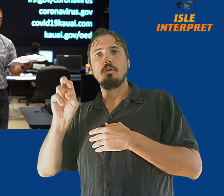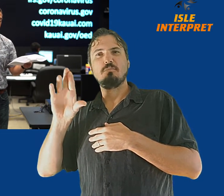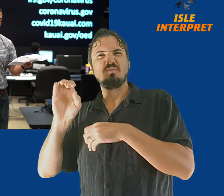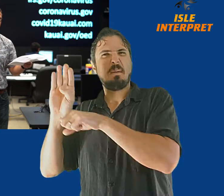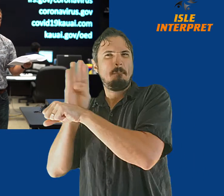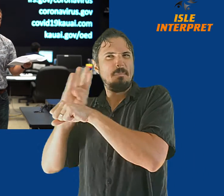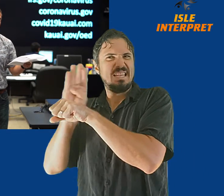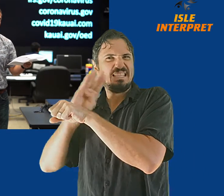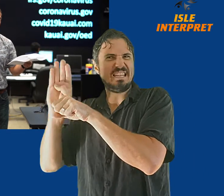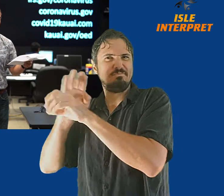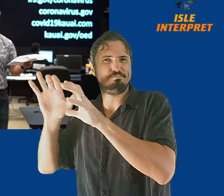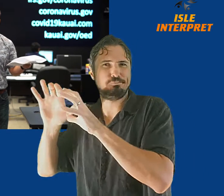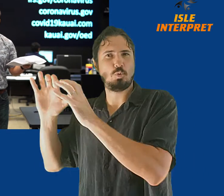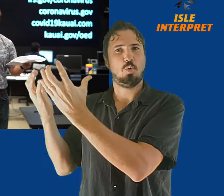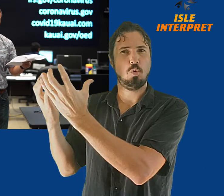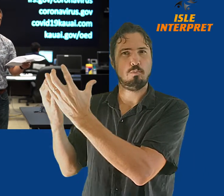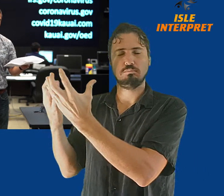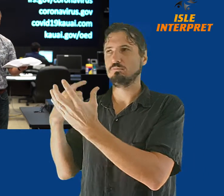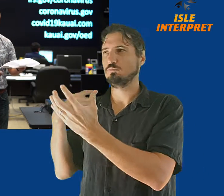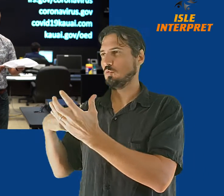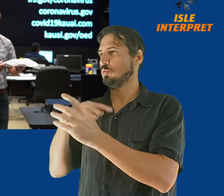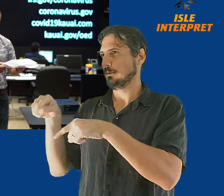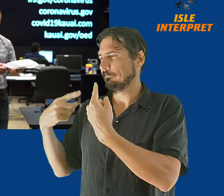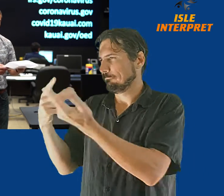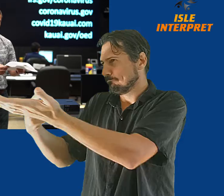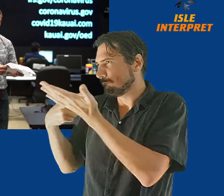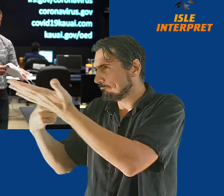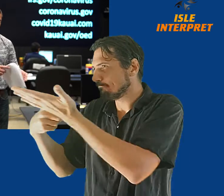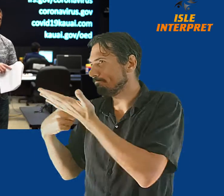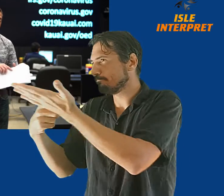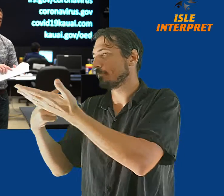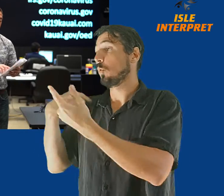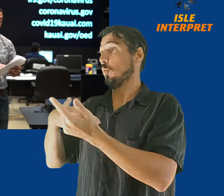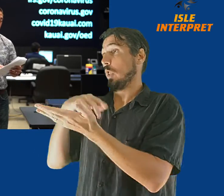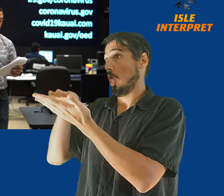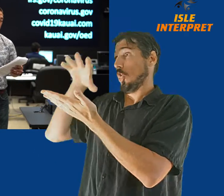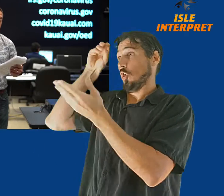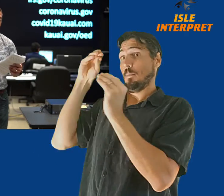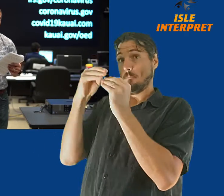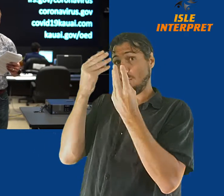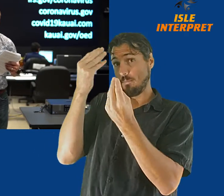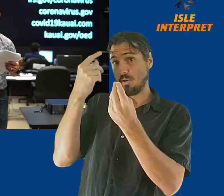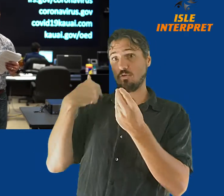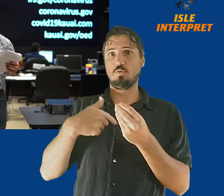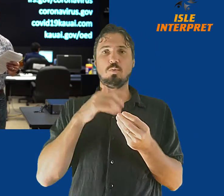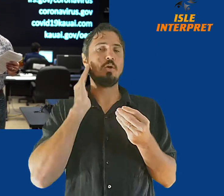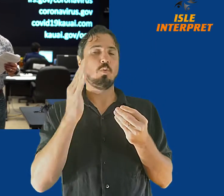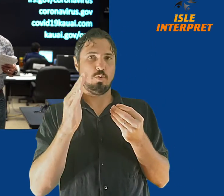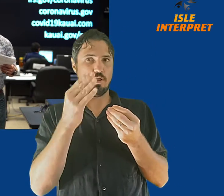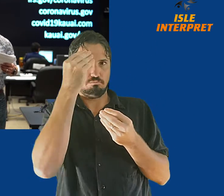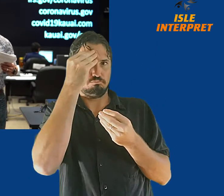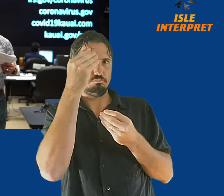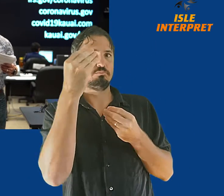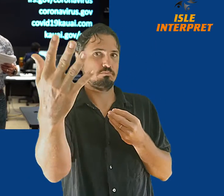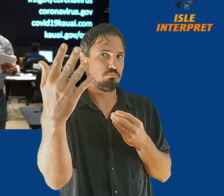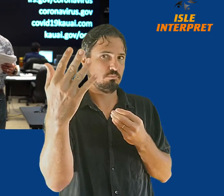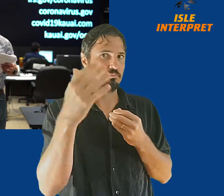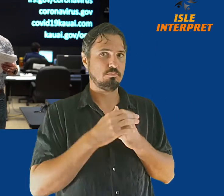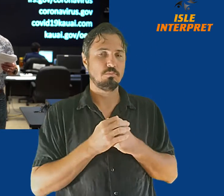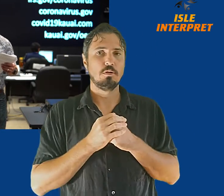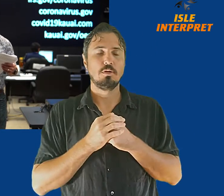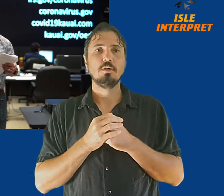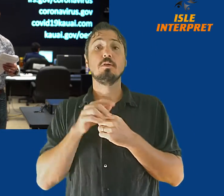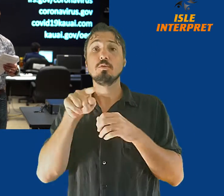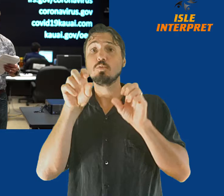for our business community as we learn of them. Please visit the Office of Economic Development website at